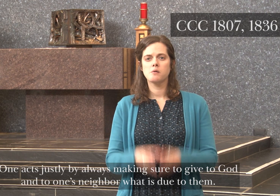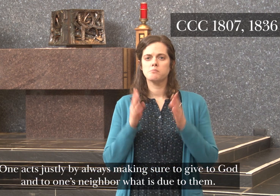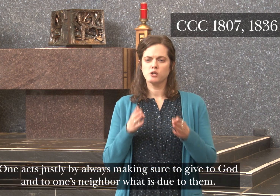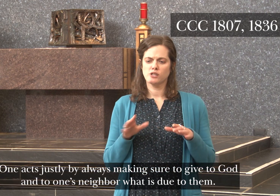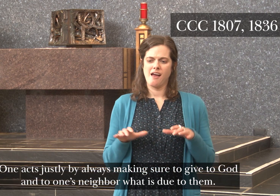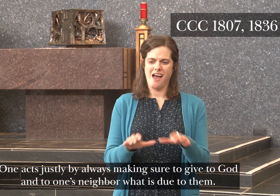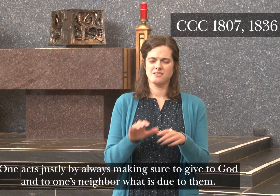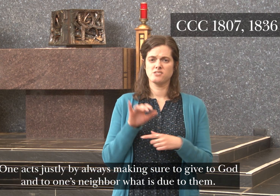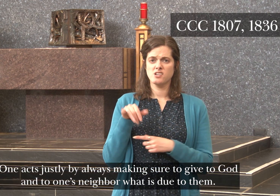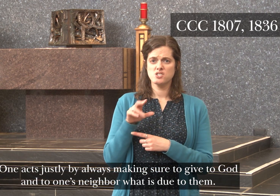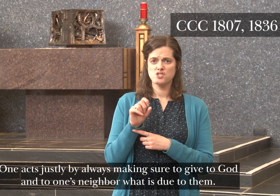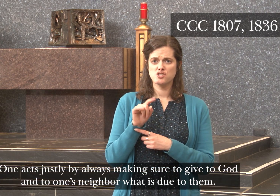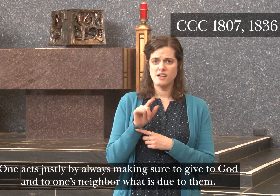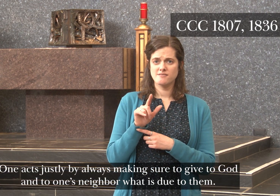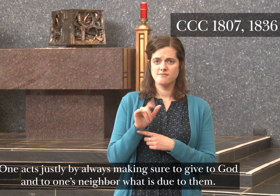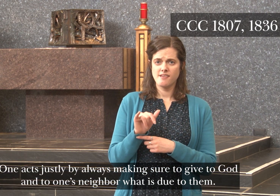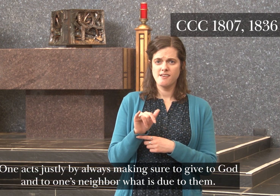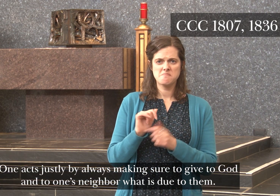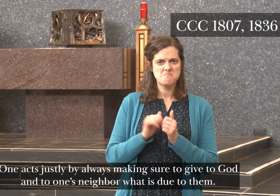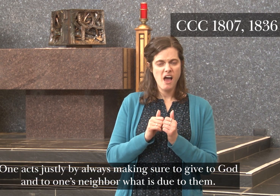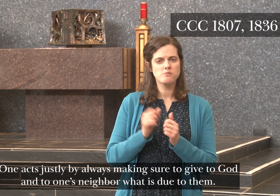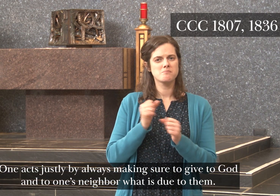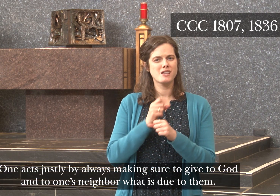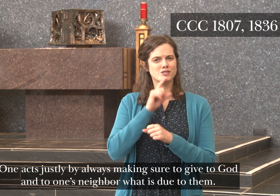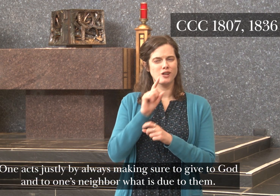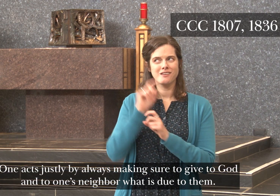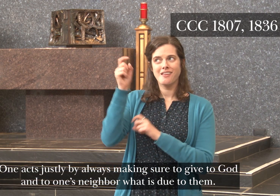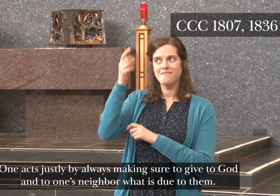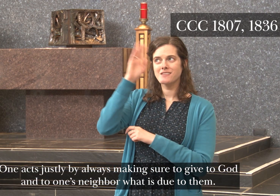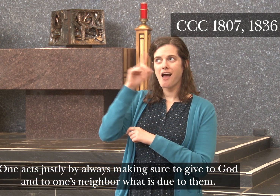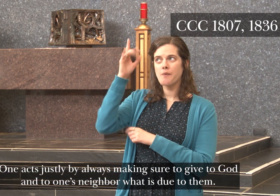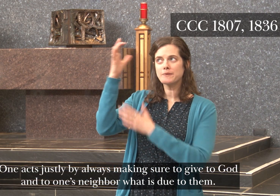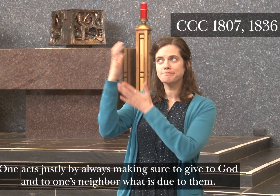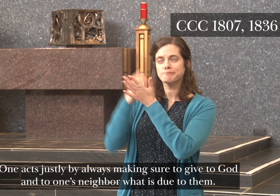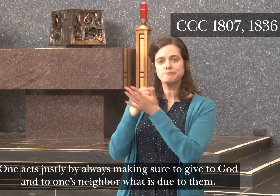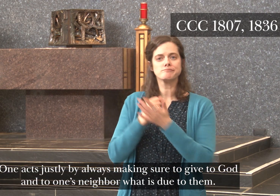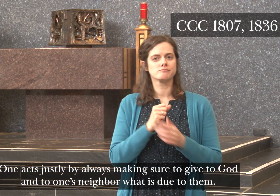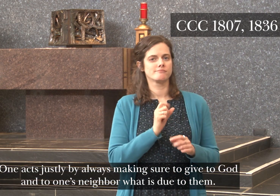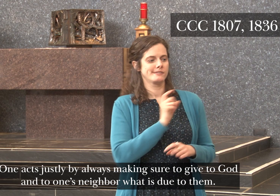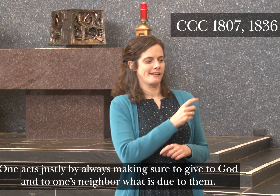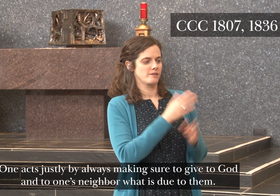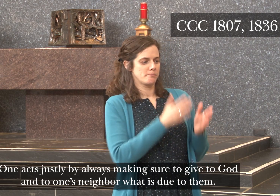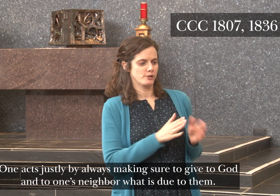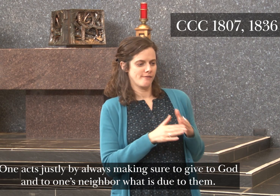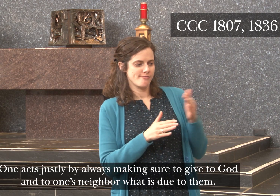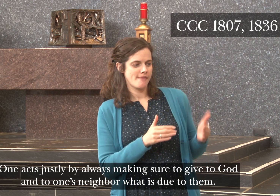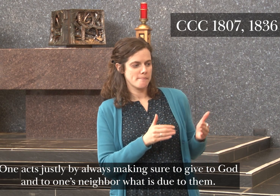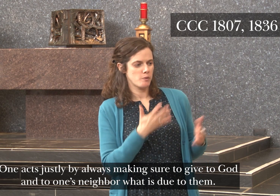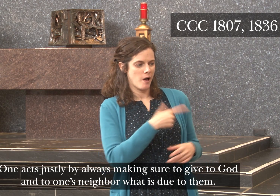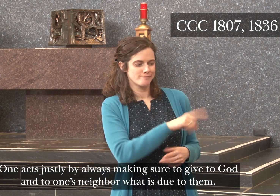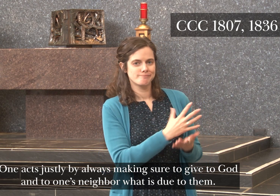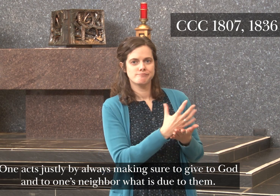One acts justly by always making sure to give to God and to one's neighbor what is due to them.